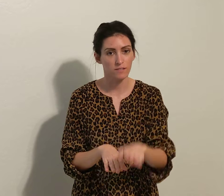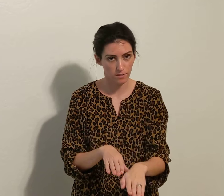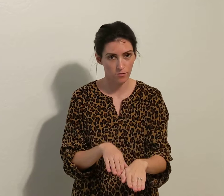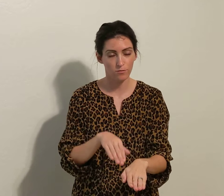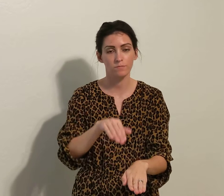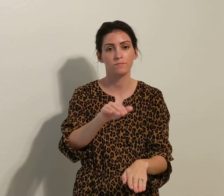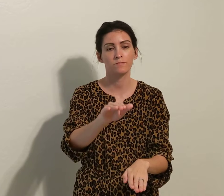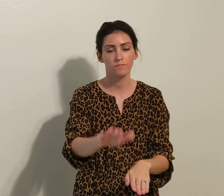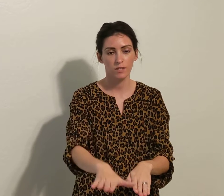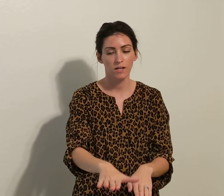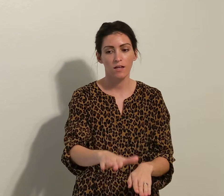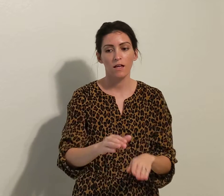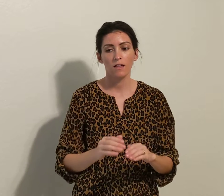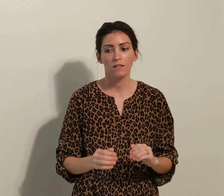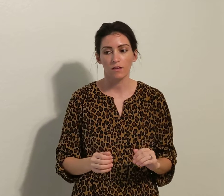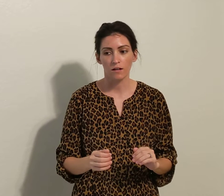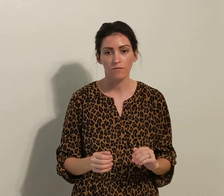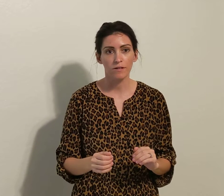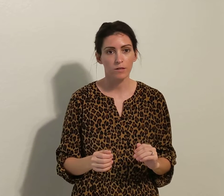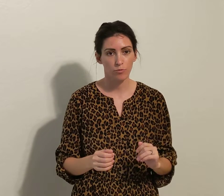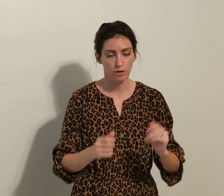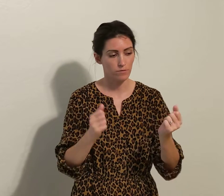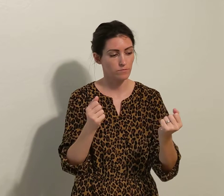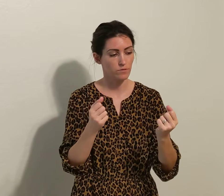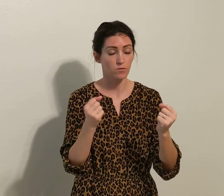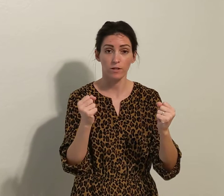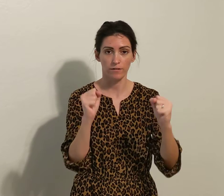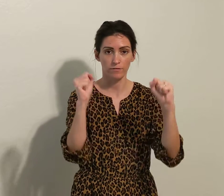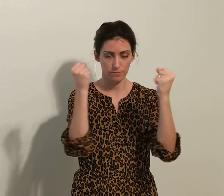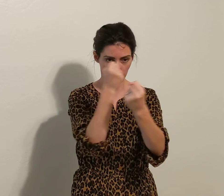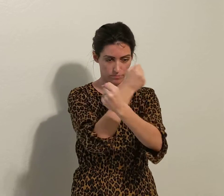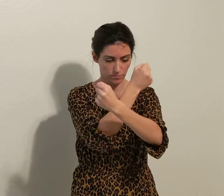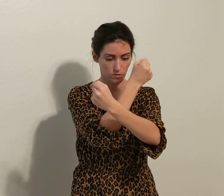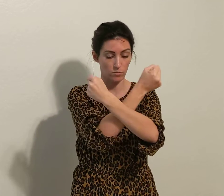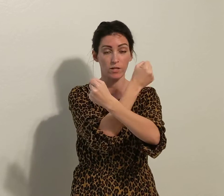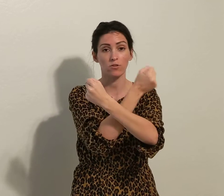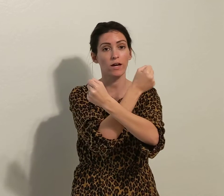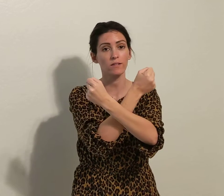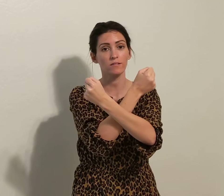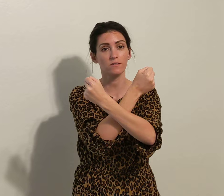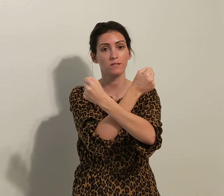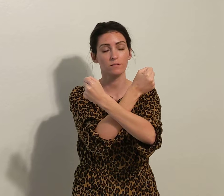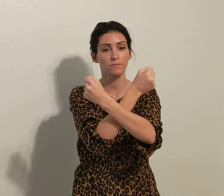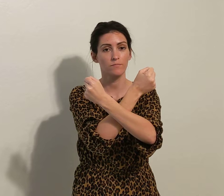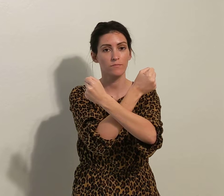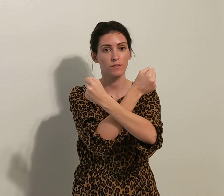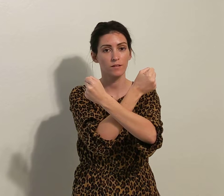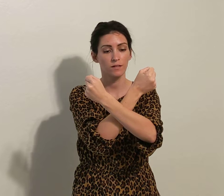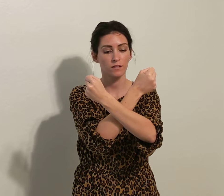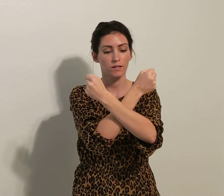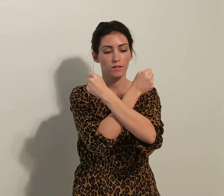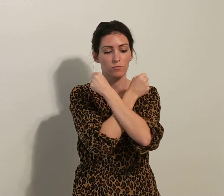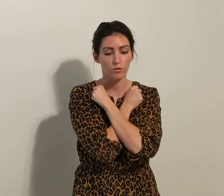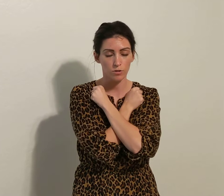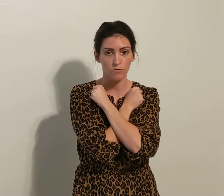slow. Love and a prayer. So love, gonna make your X and put it over your